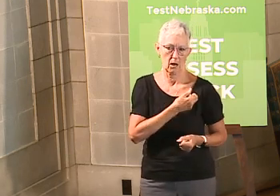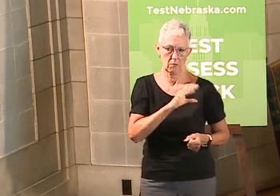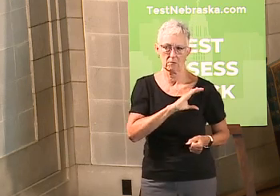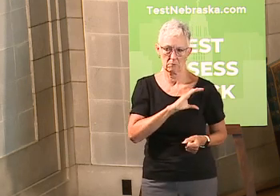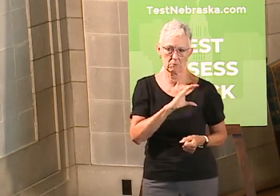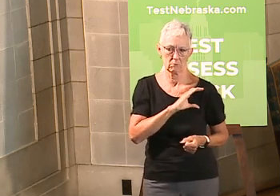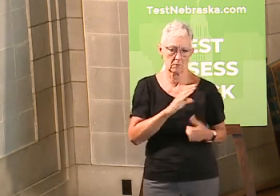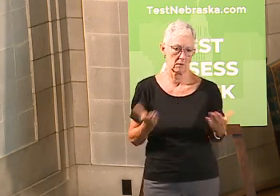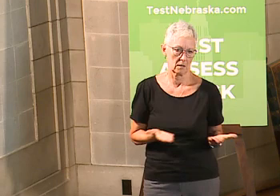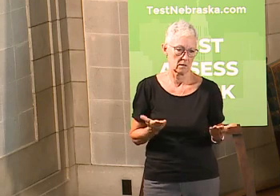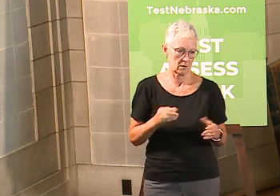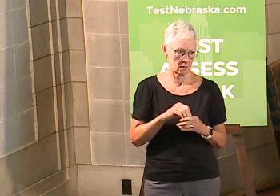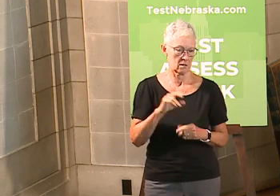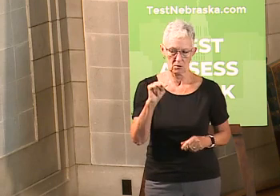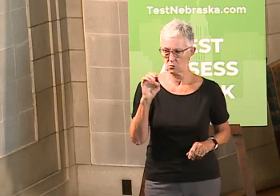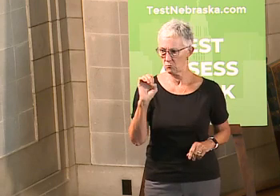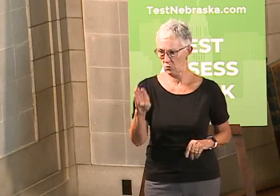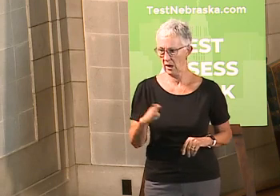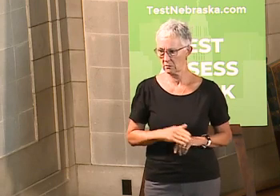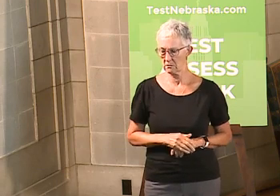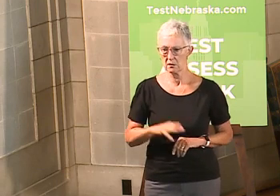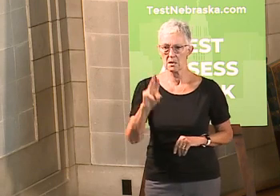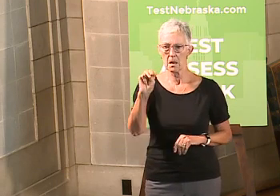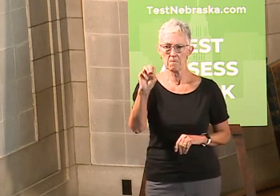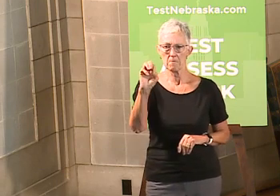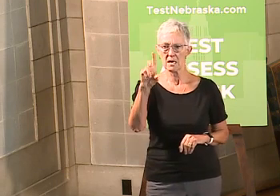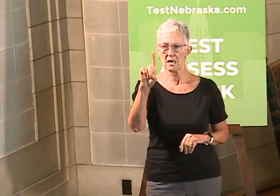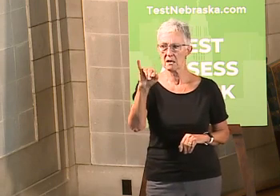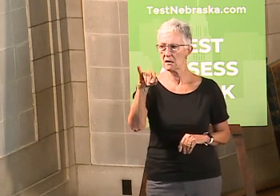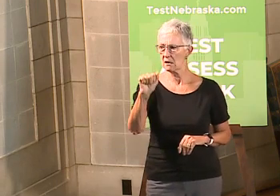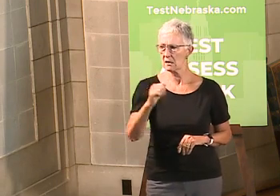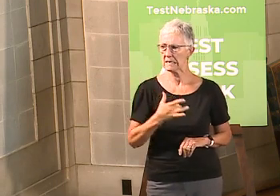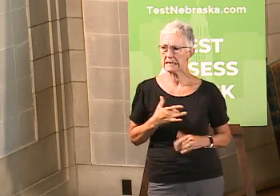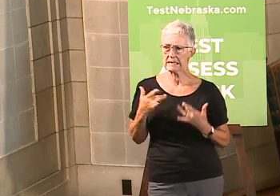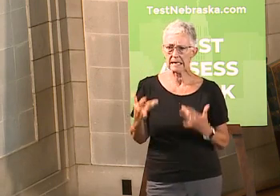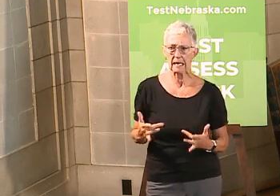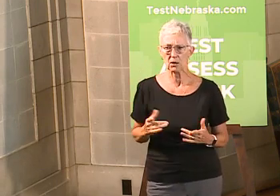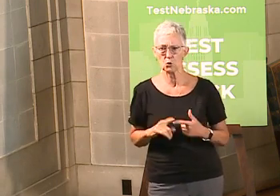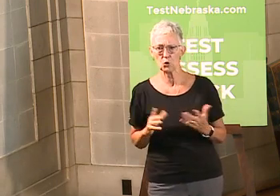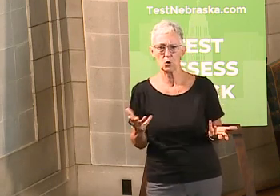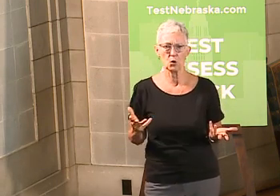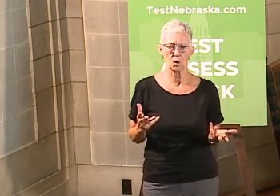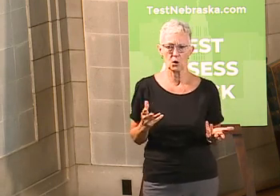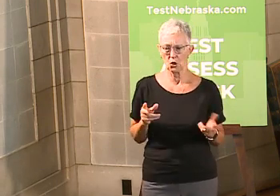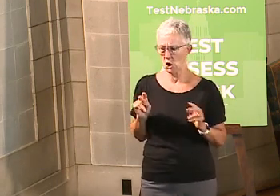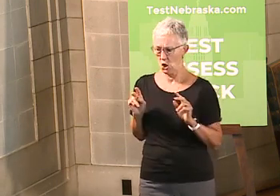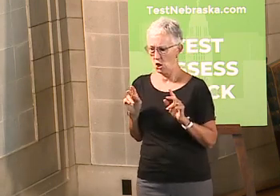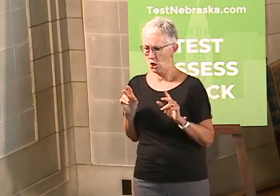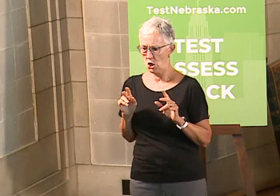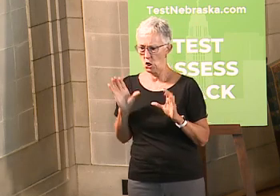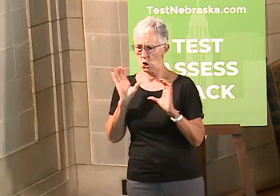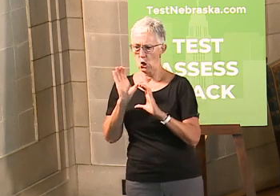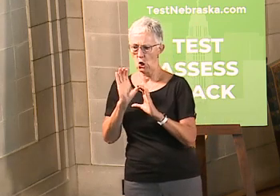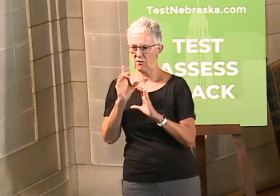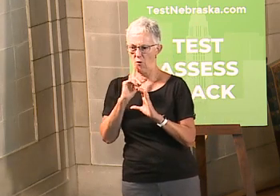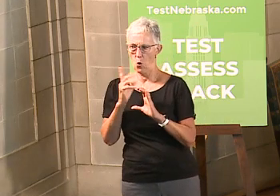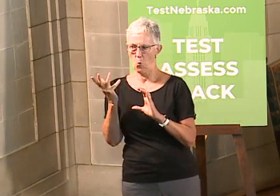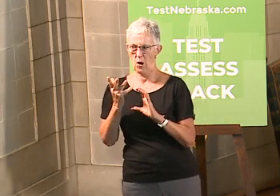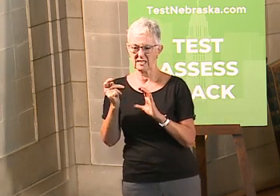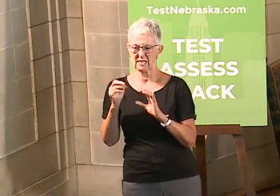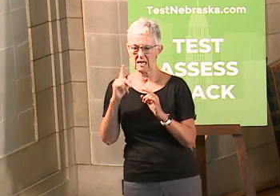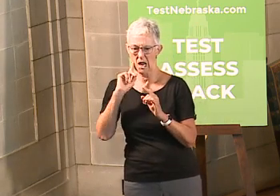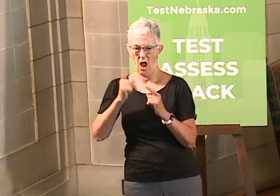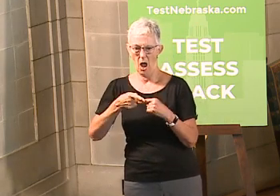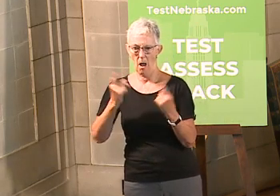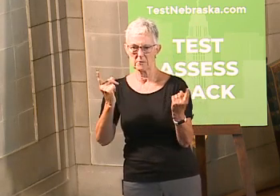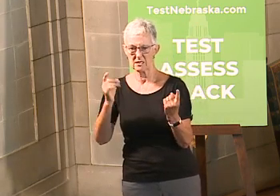because, look, the media will tend to take things and, look for the controversy. But that's not what we